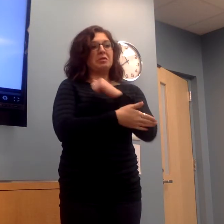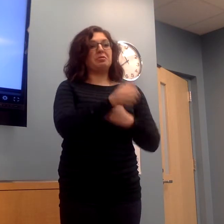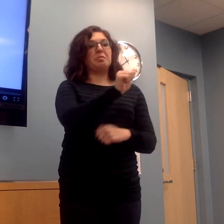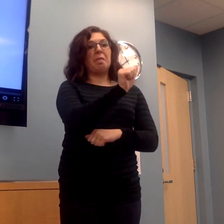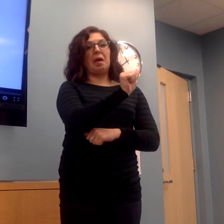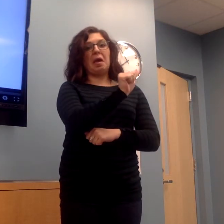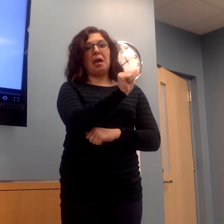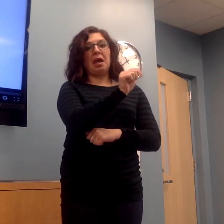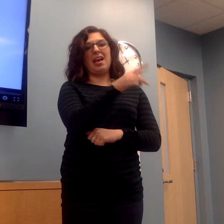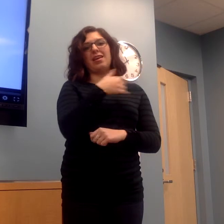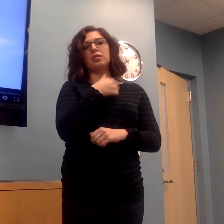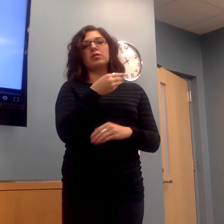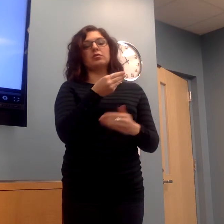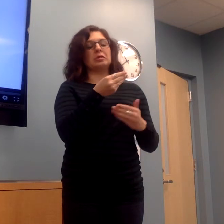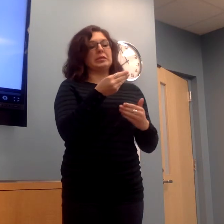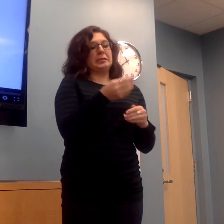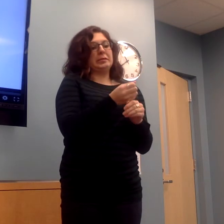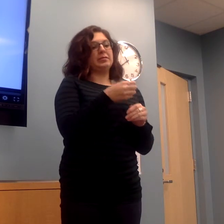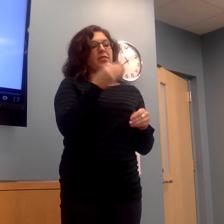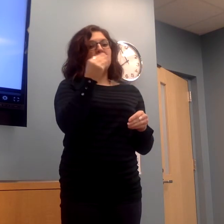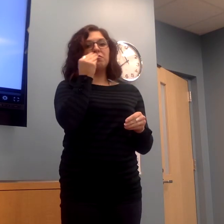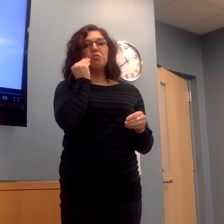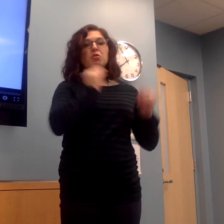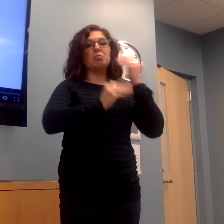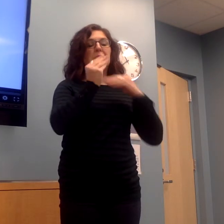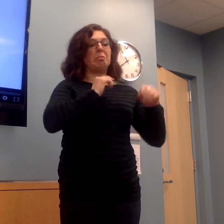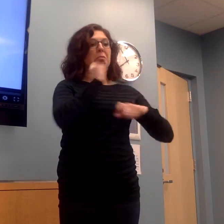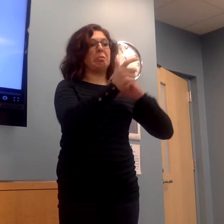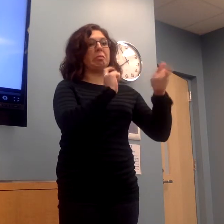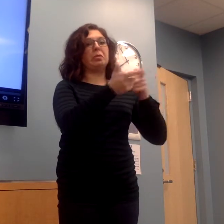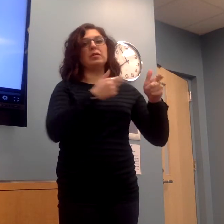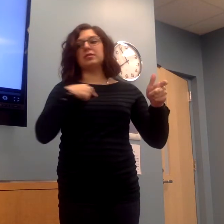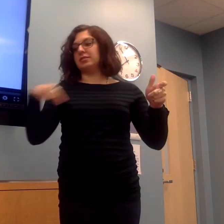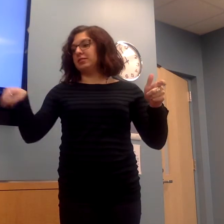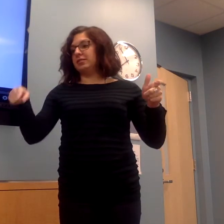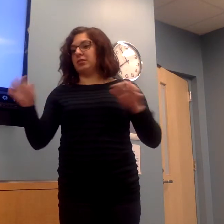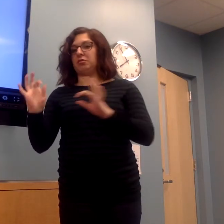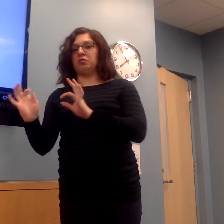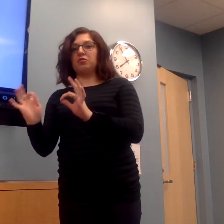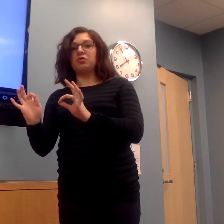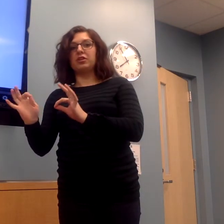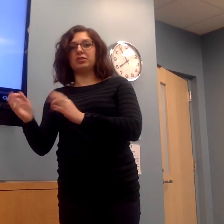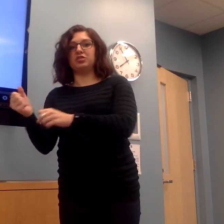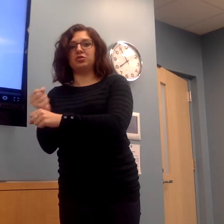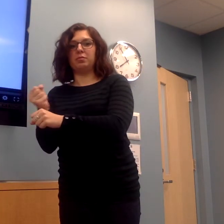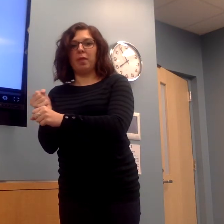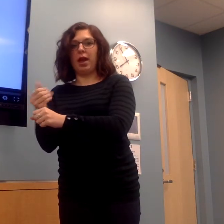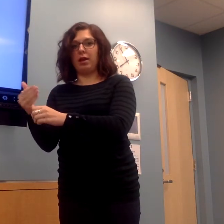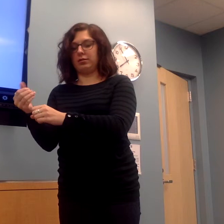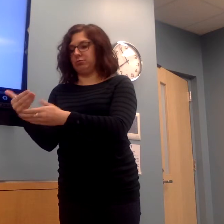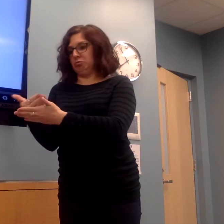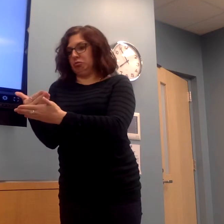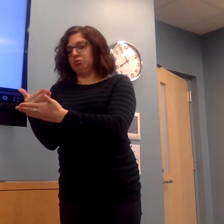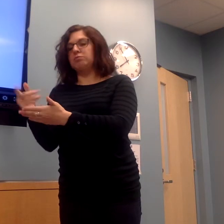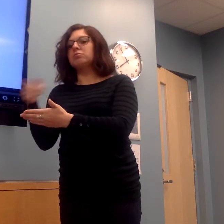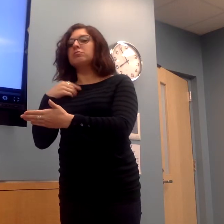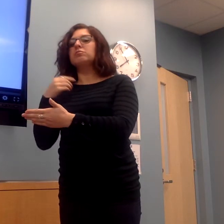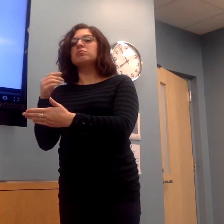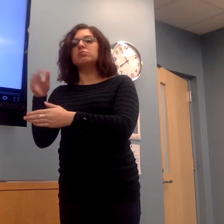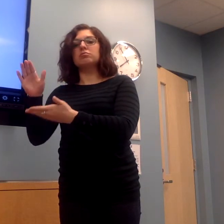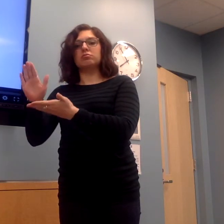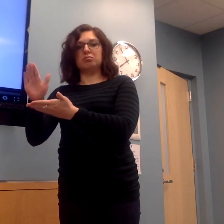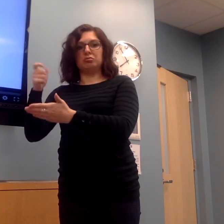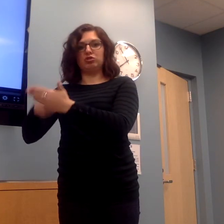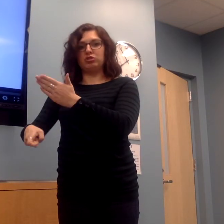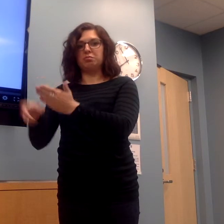labor than country B, and country B could produce furniture using less labor than country A, then it would be mutually beneficial for the countries to